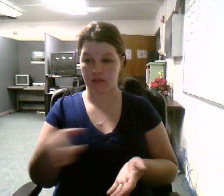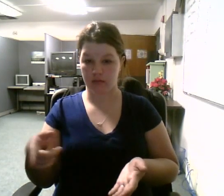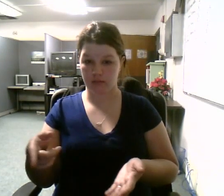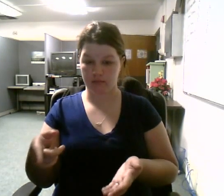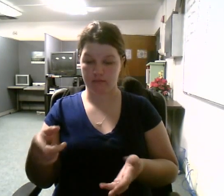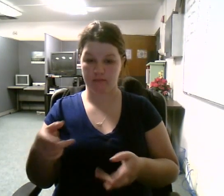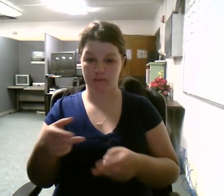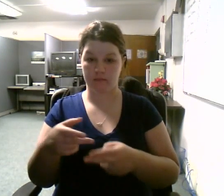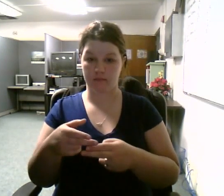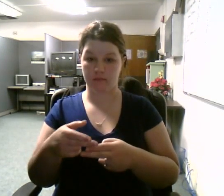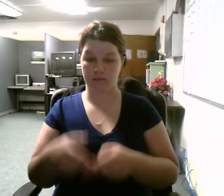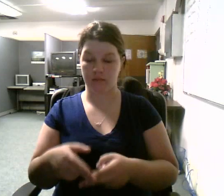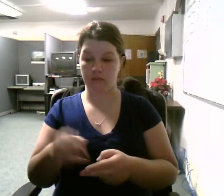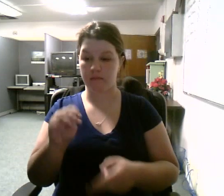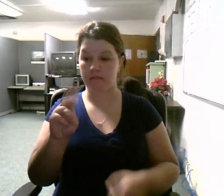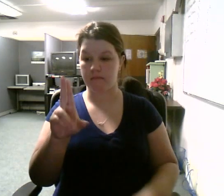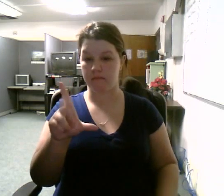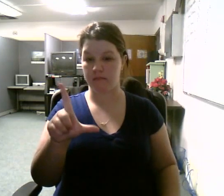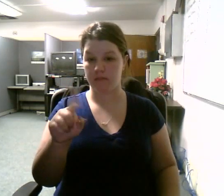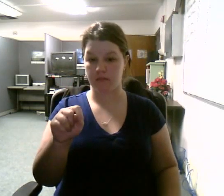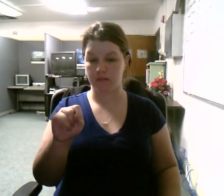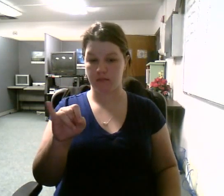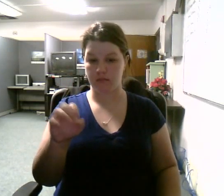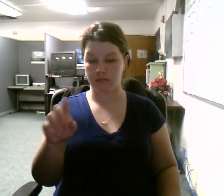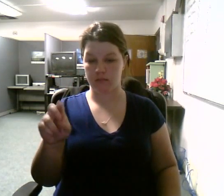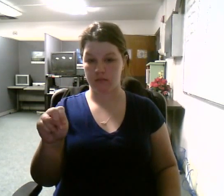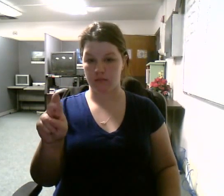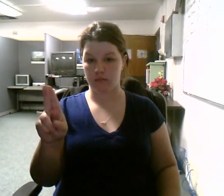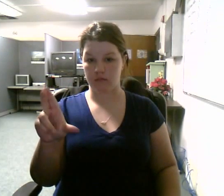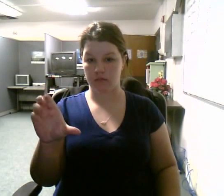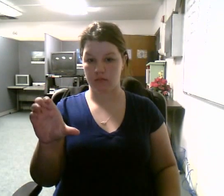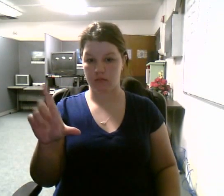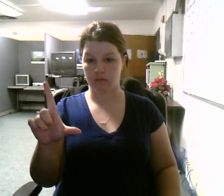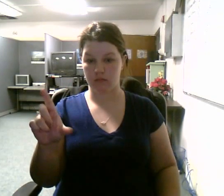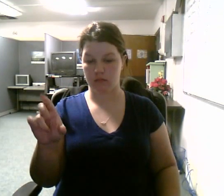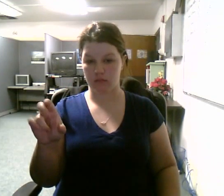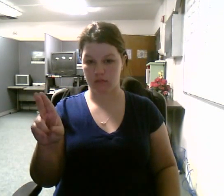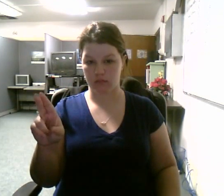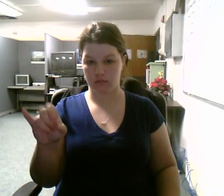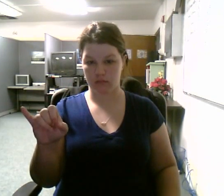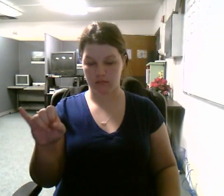We're going to go over just a few structures within the cell and what they do.